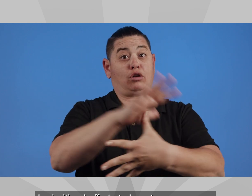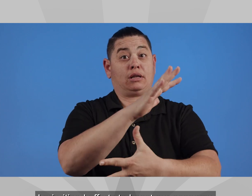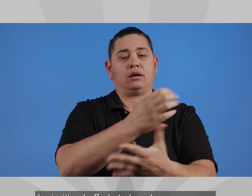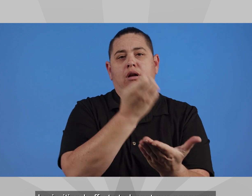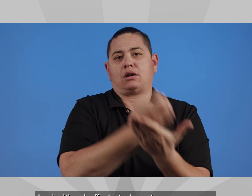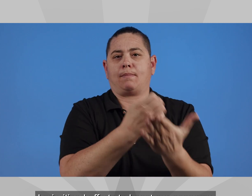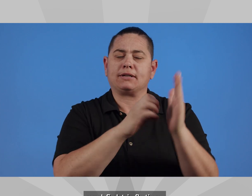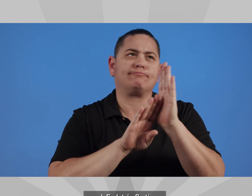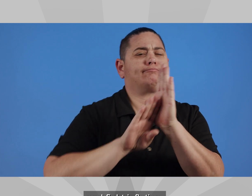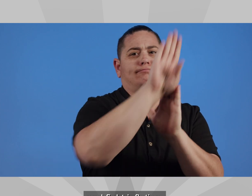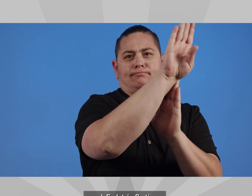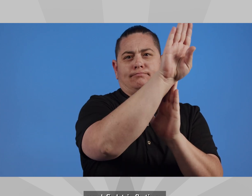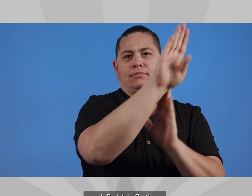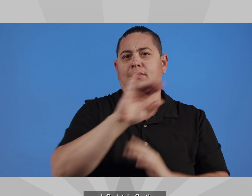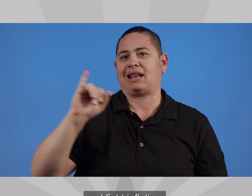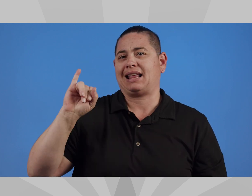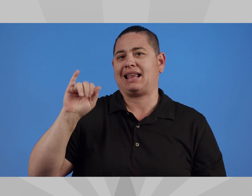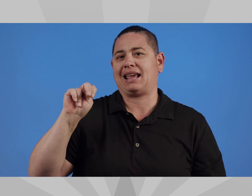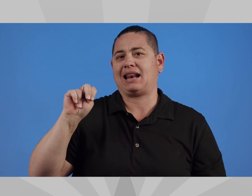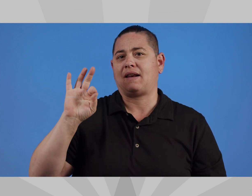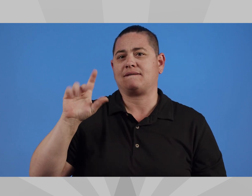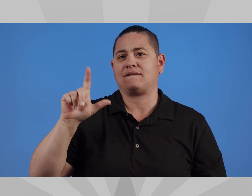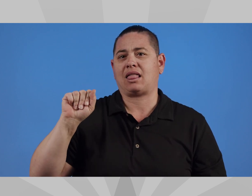our economy and fight inflation,